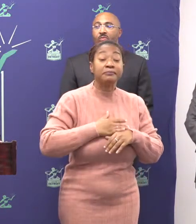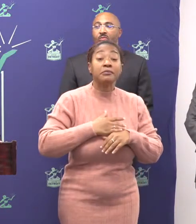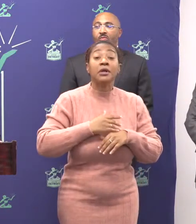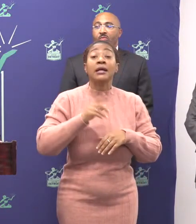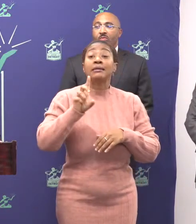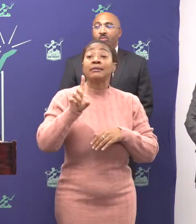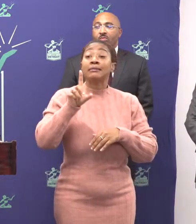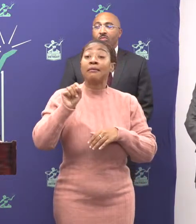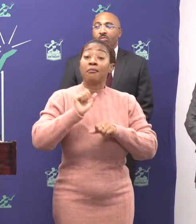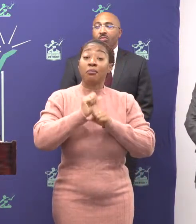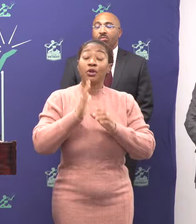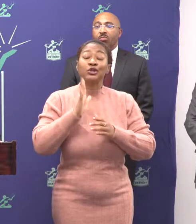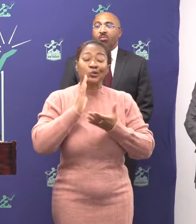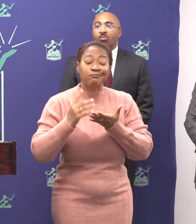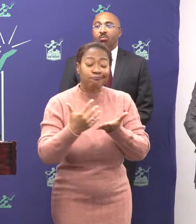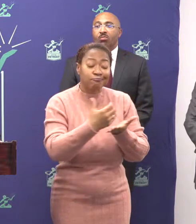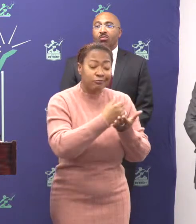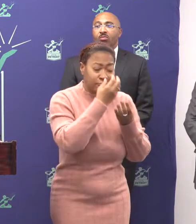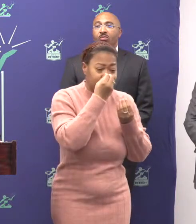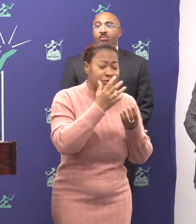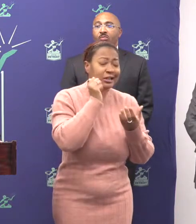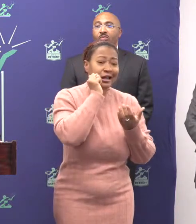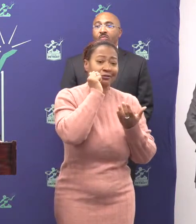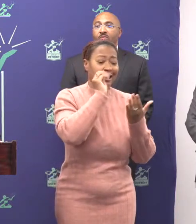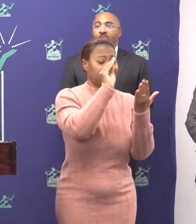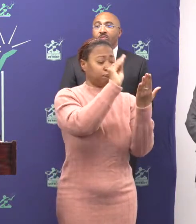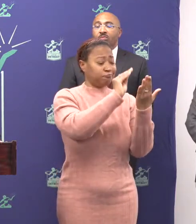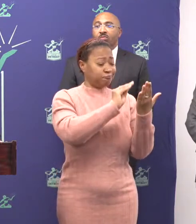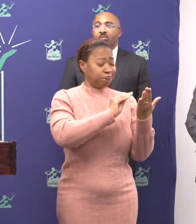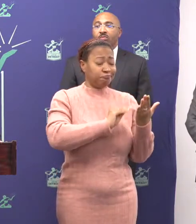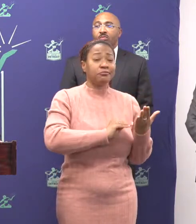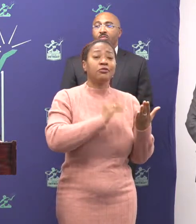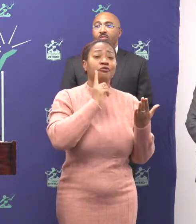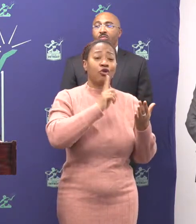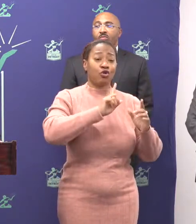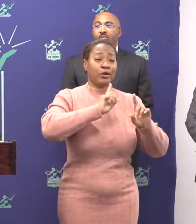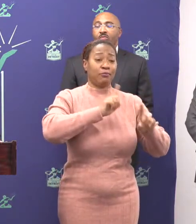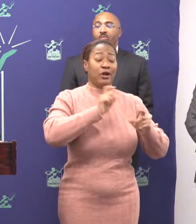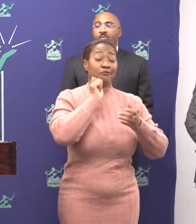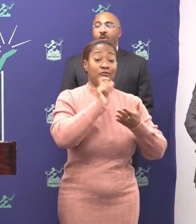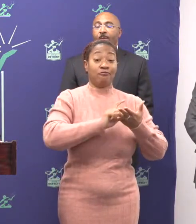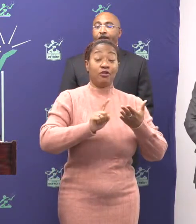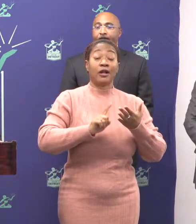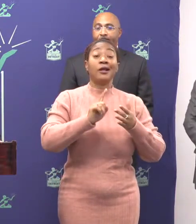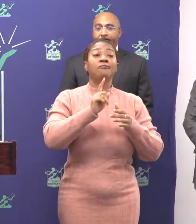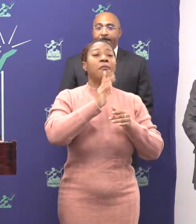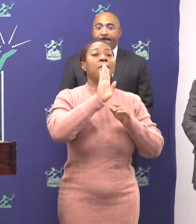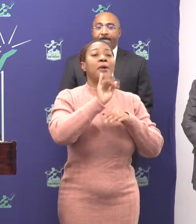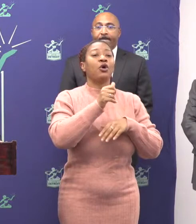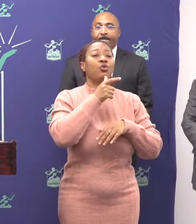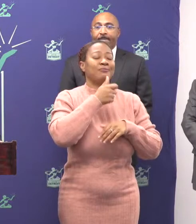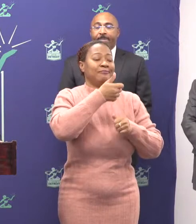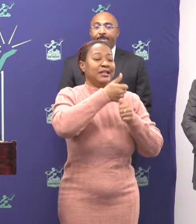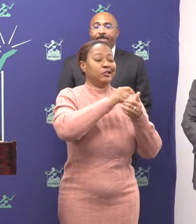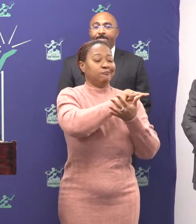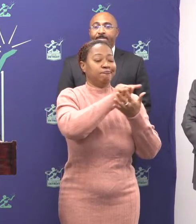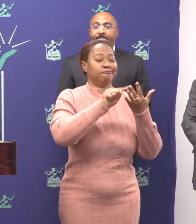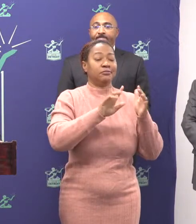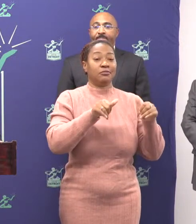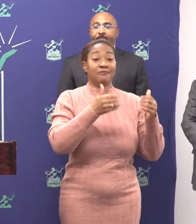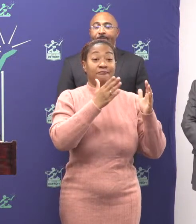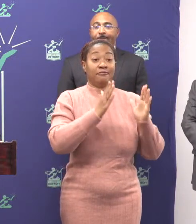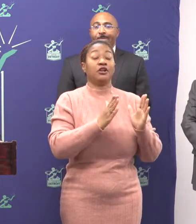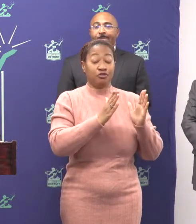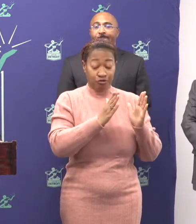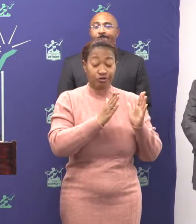operating data every day and compile it into a weekly report by service provider, as the